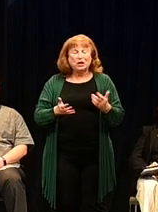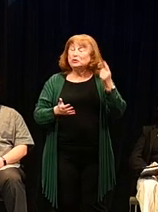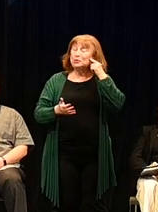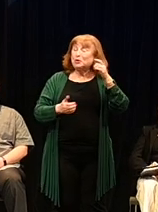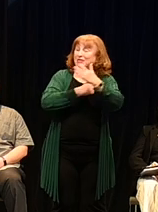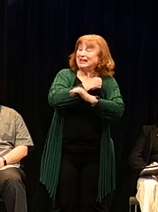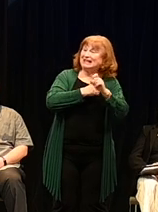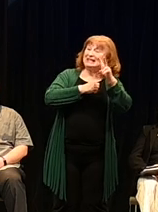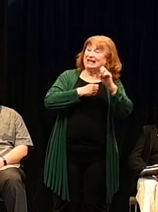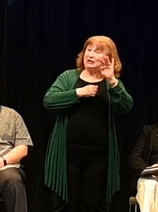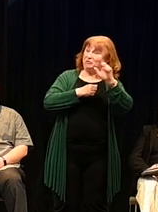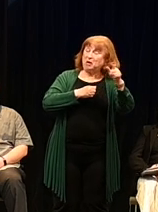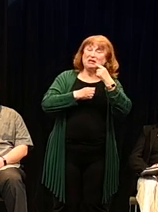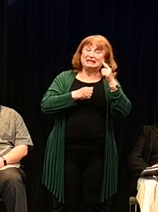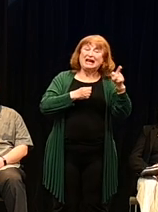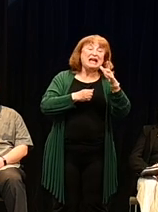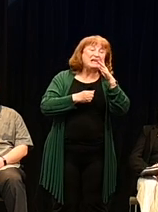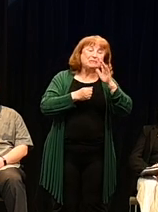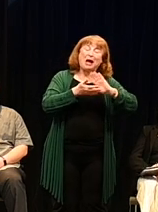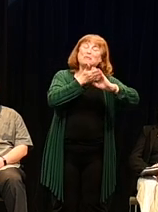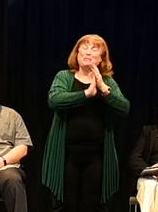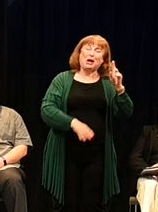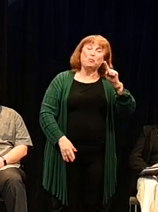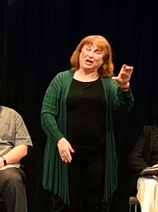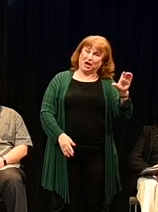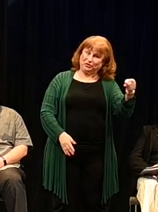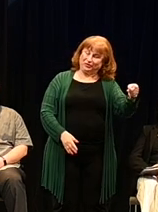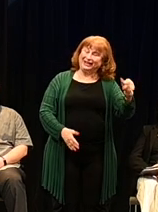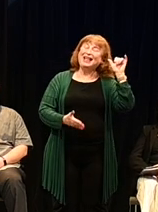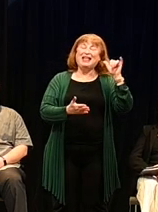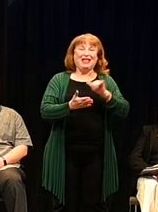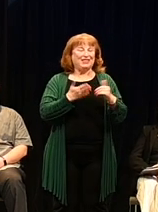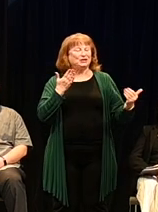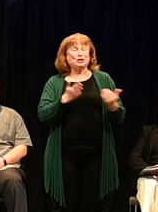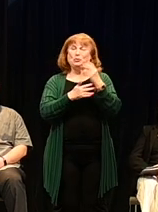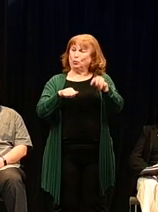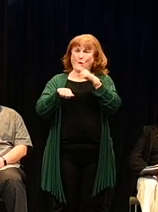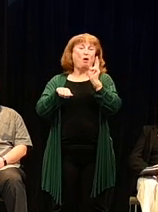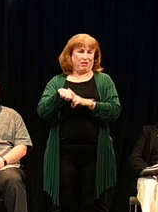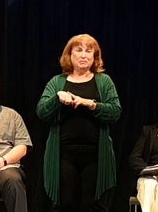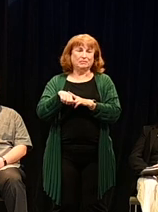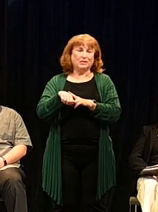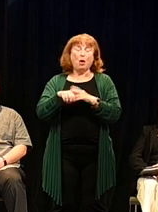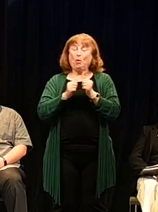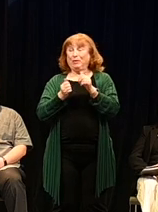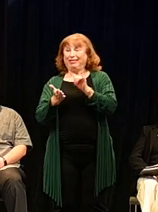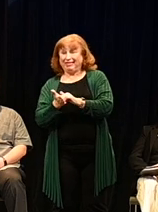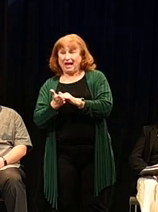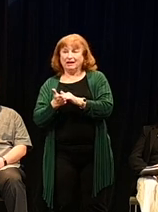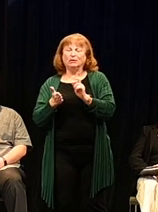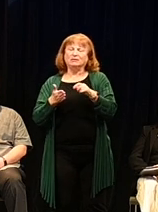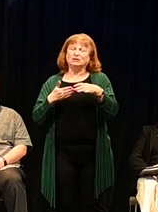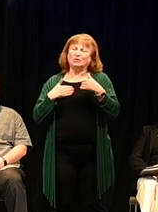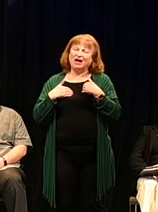County Executive Ball say his mom's going to be 100. That is a new norm, and with it needs to